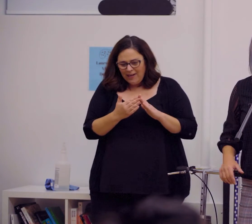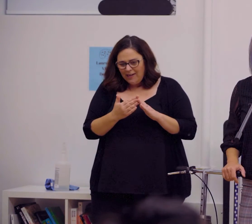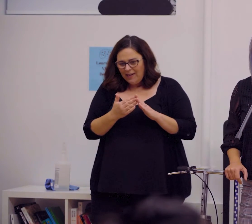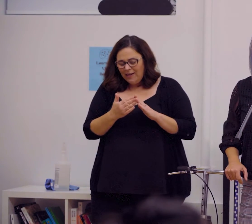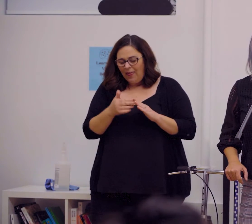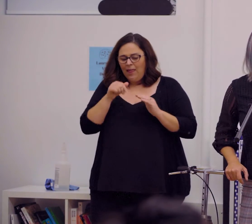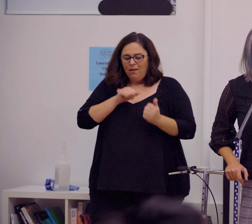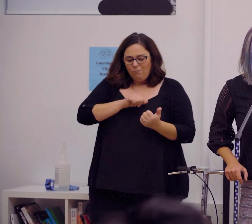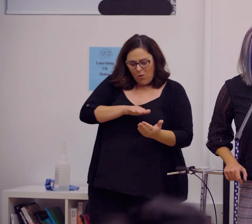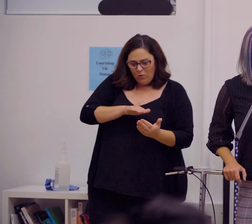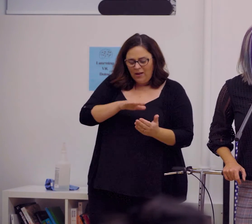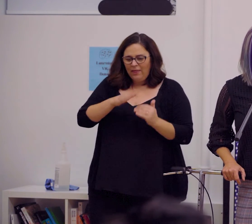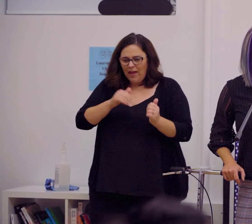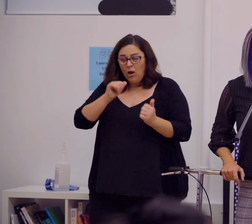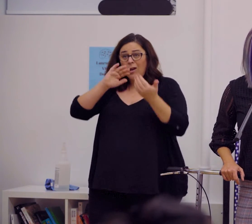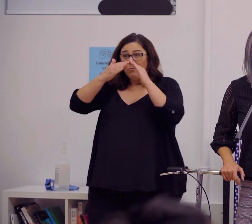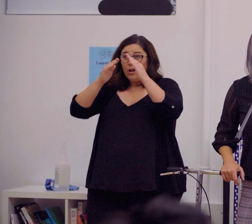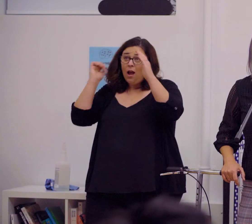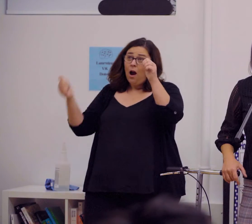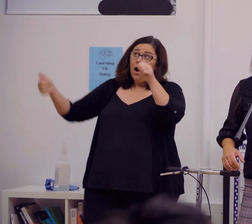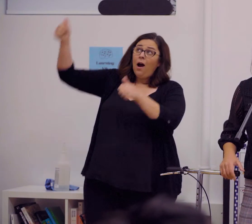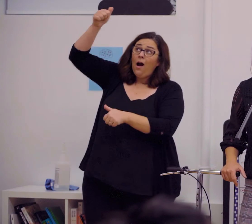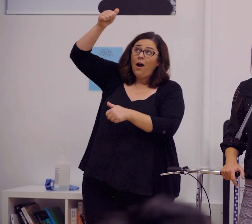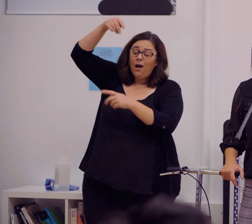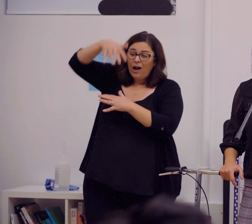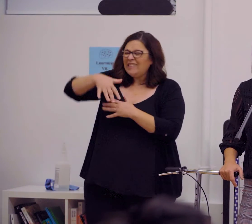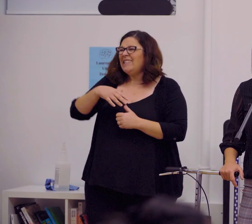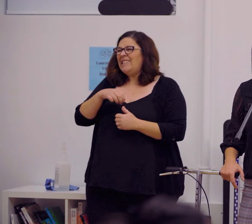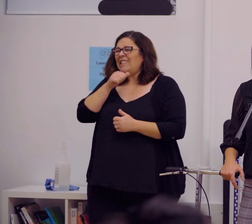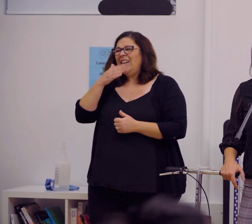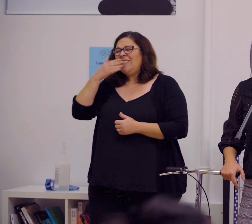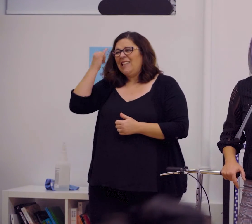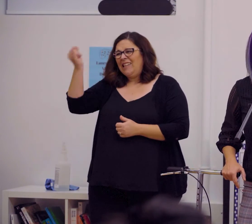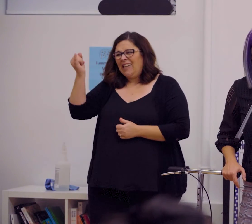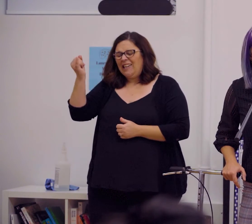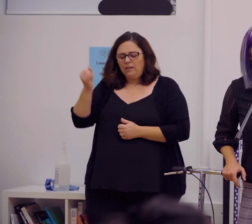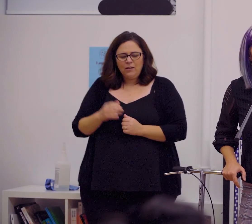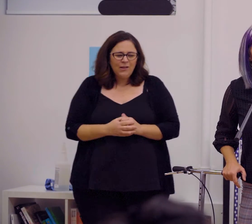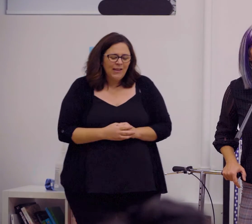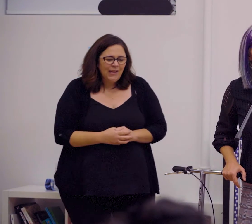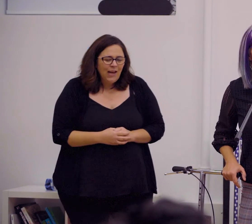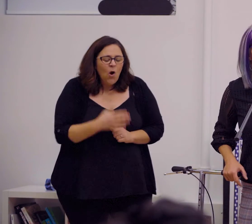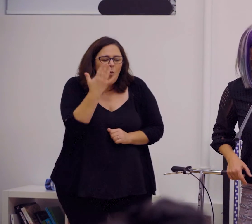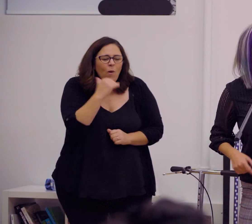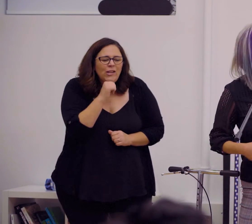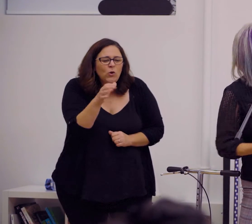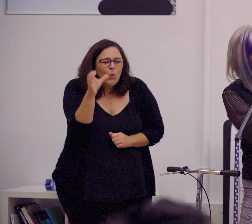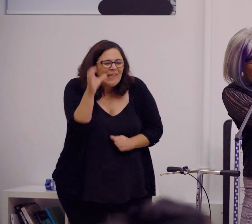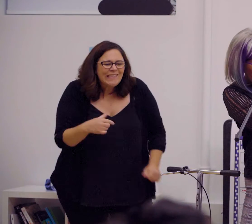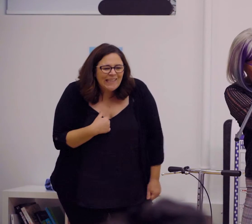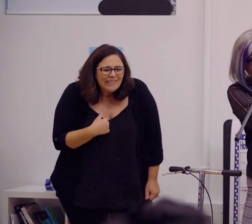he had outlined may not be the best approach. His response was, why don't you just listen?